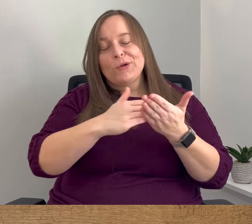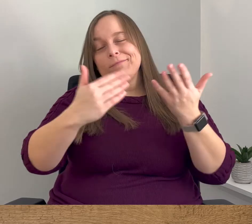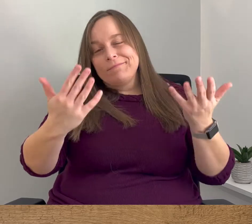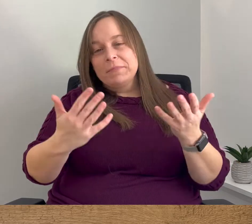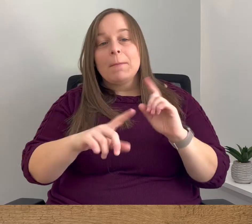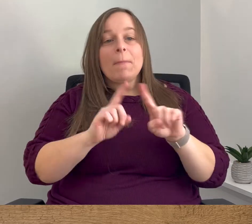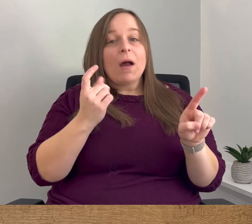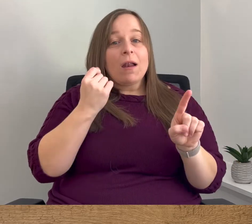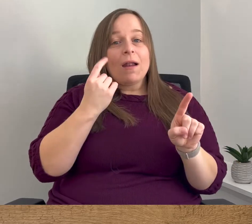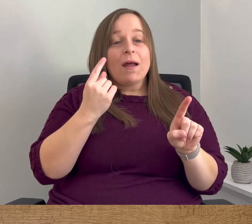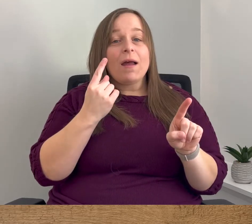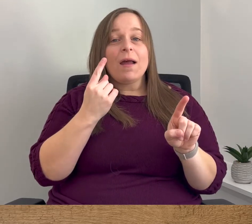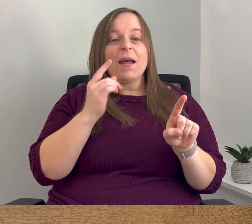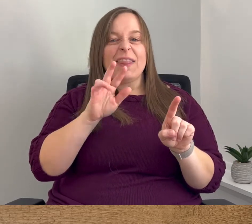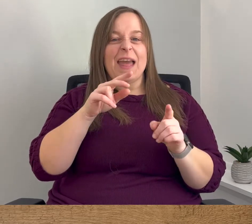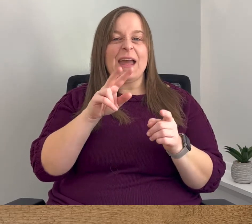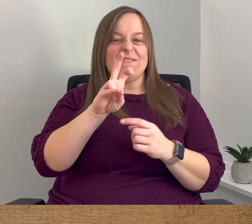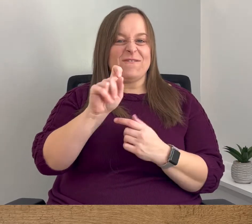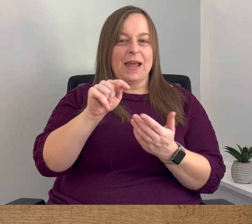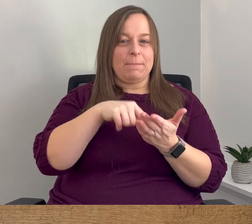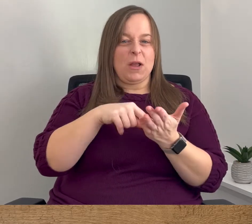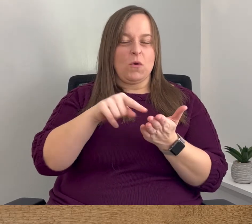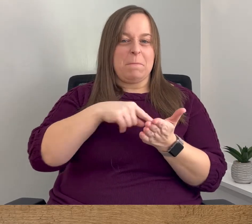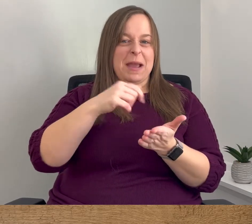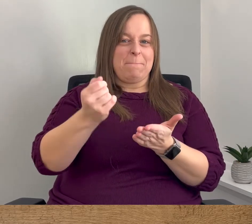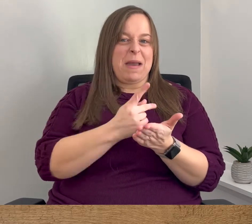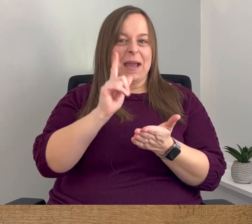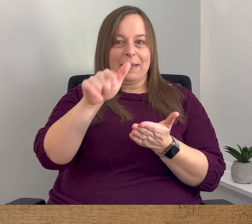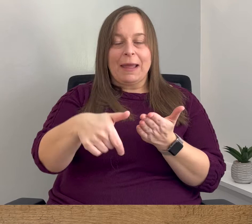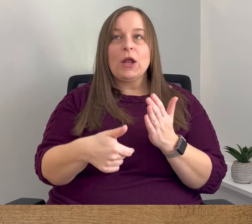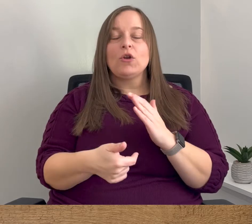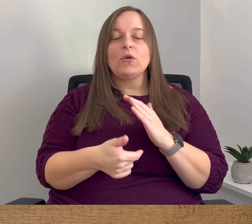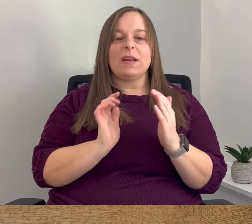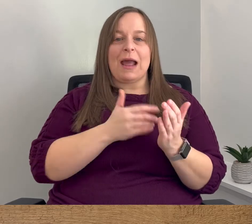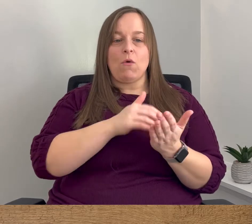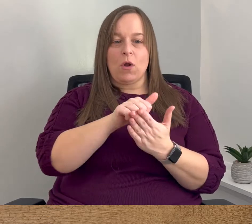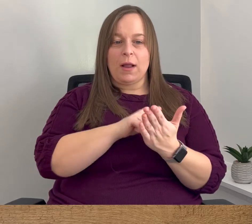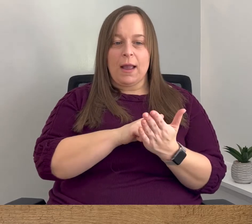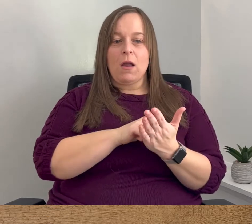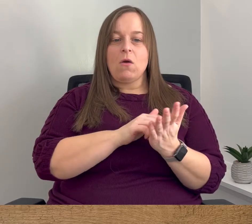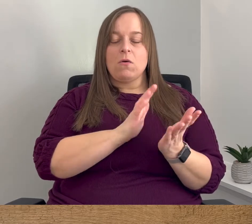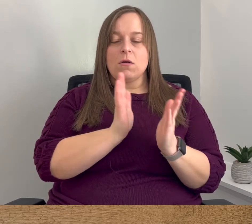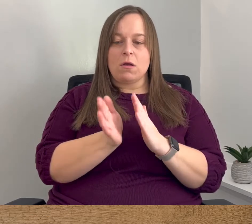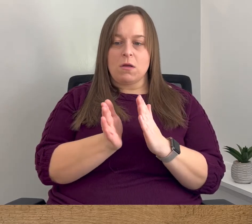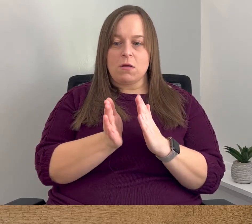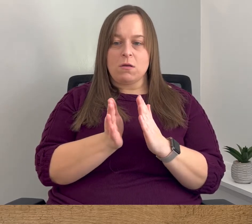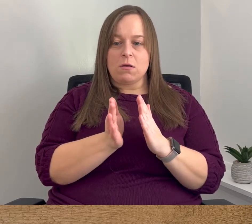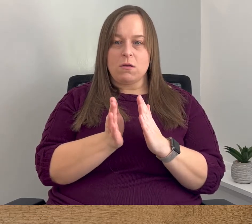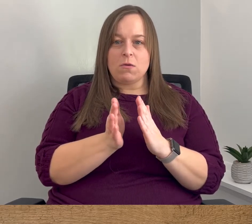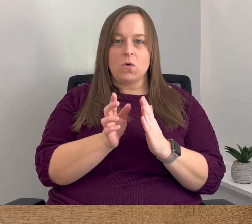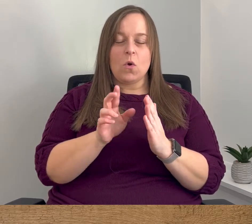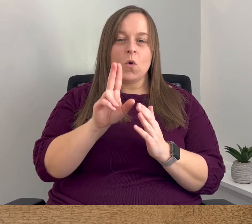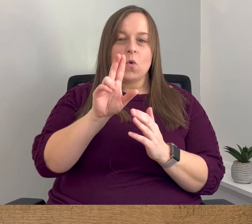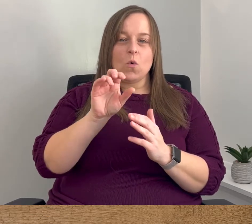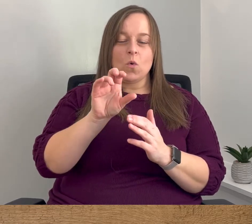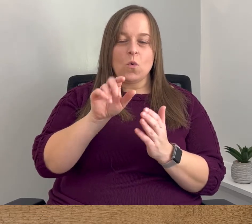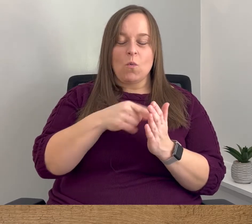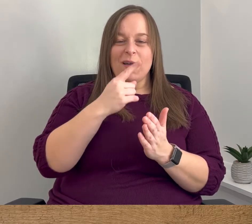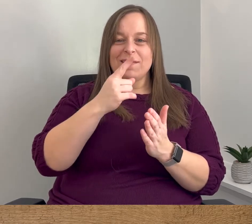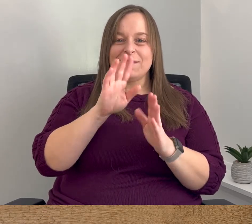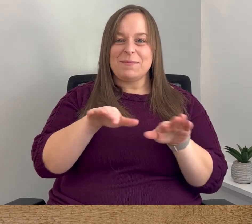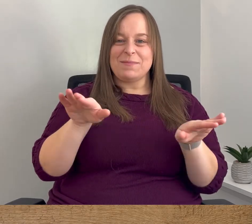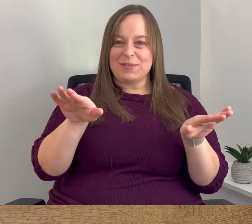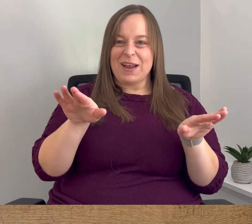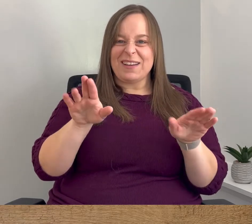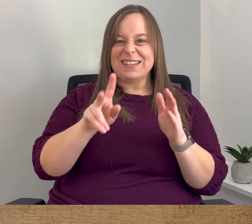them and how they help your budget. But that vet bill will get reimbursed later into our account. I also went to Once